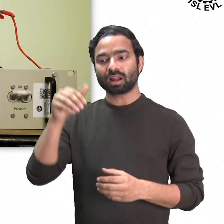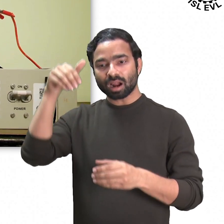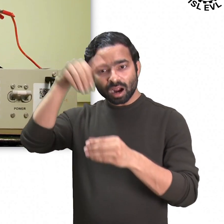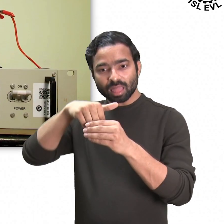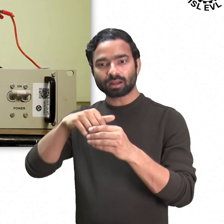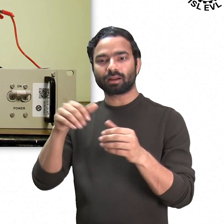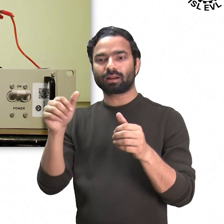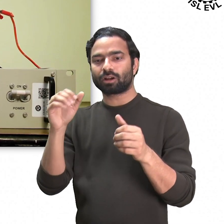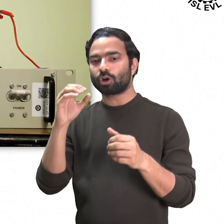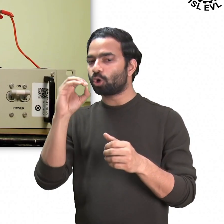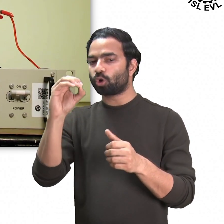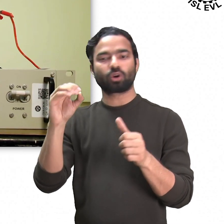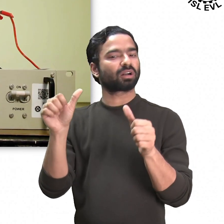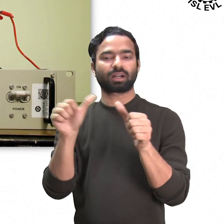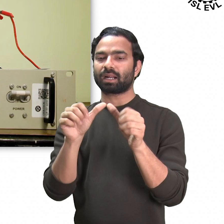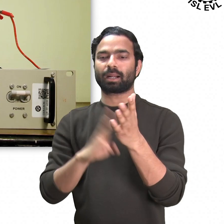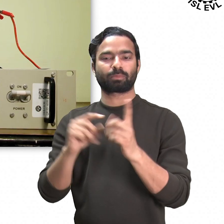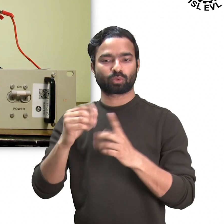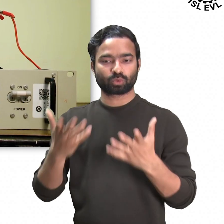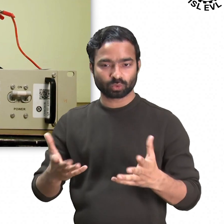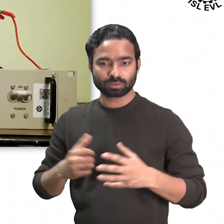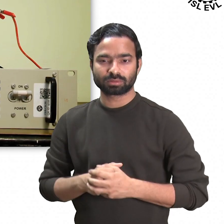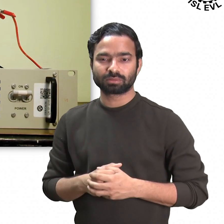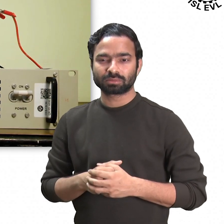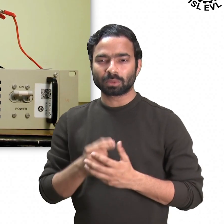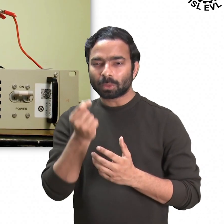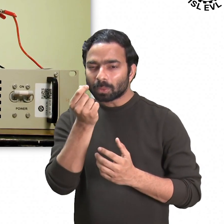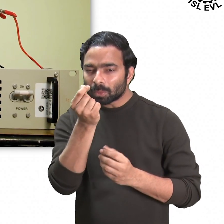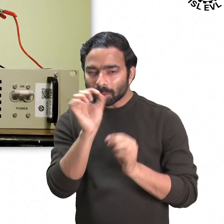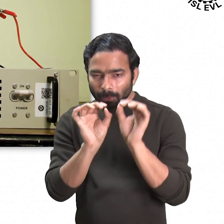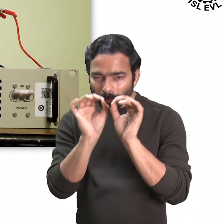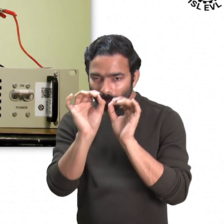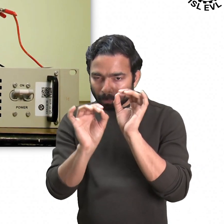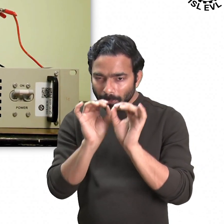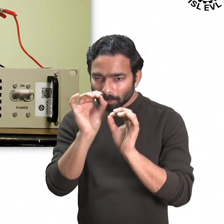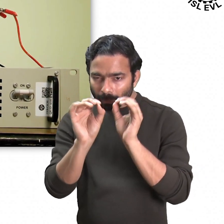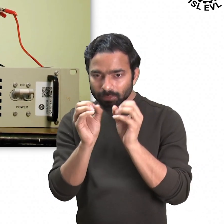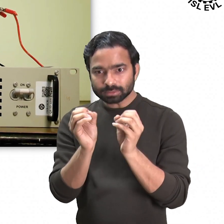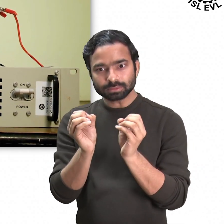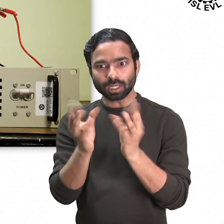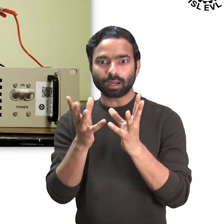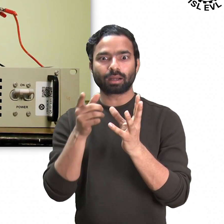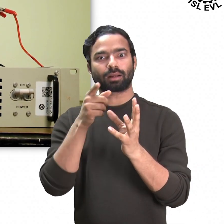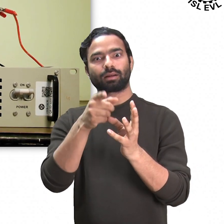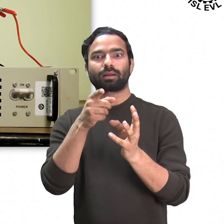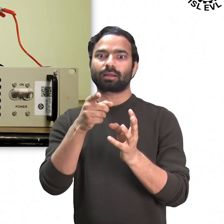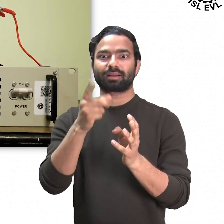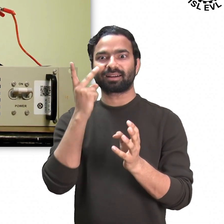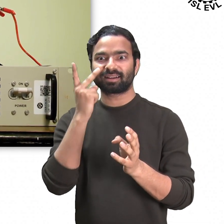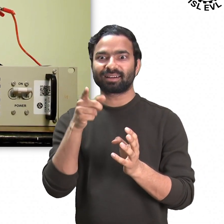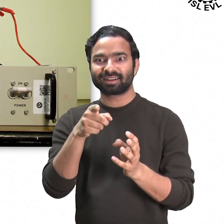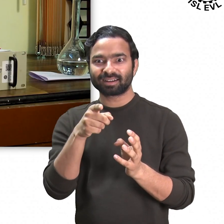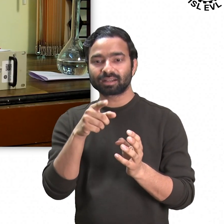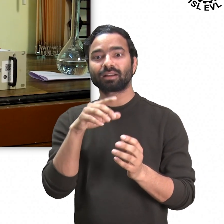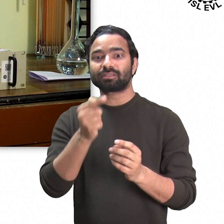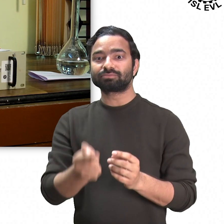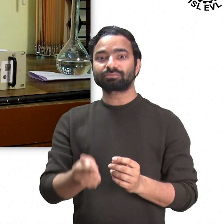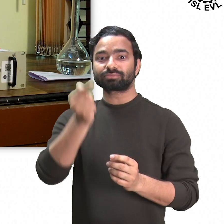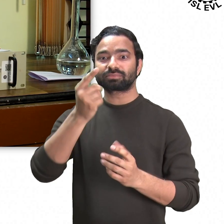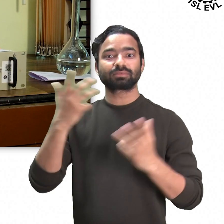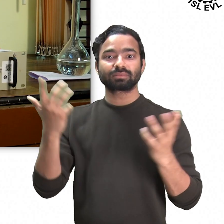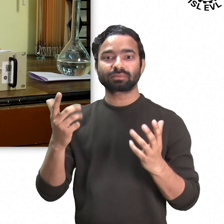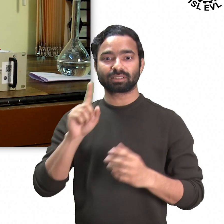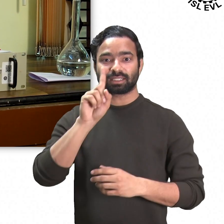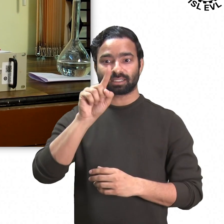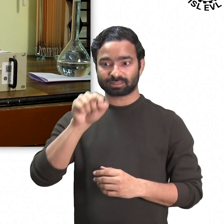volt, the current is still recorded as zero, yet we can see minute bubble formation on the electrode surface. When the